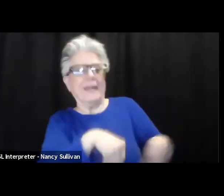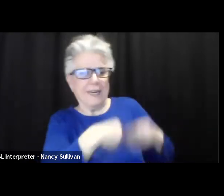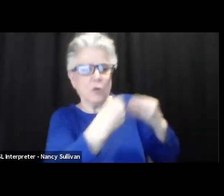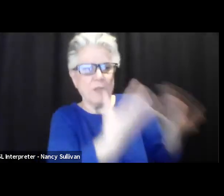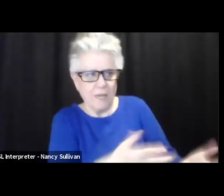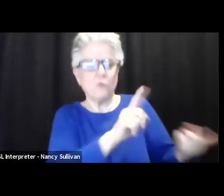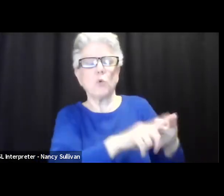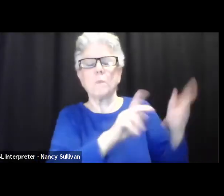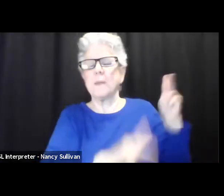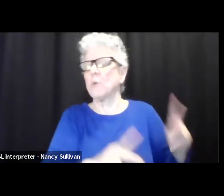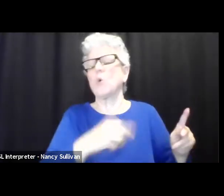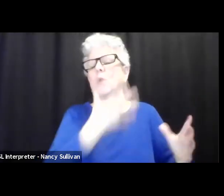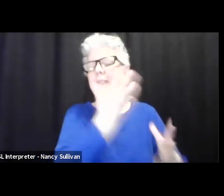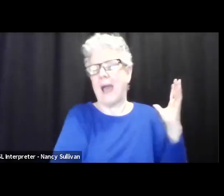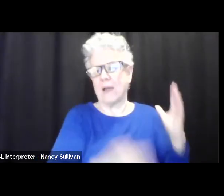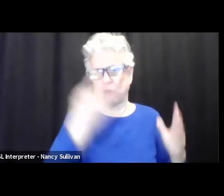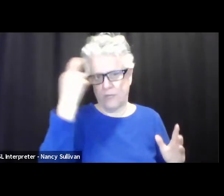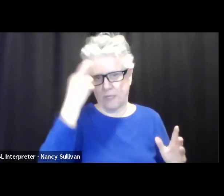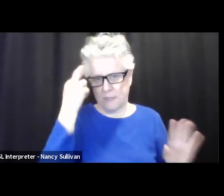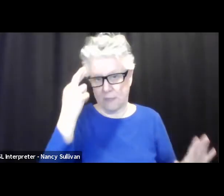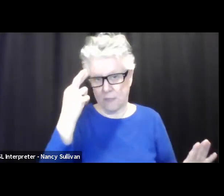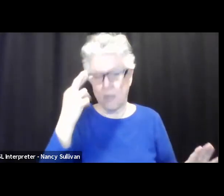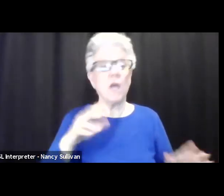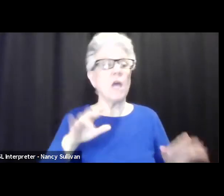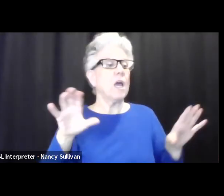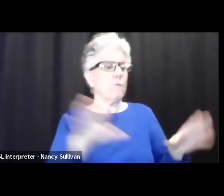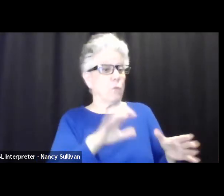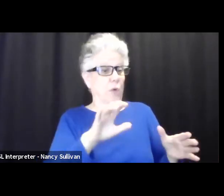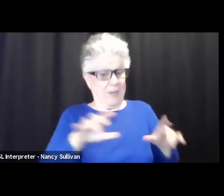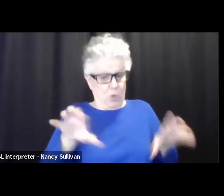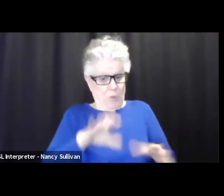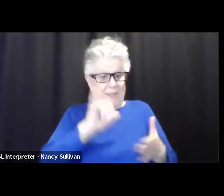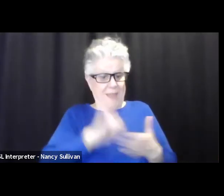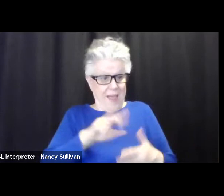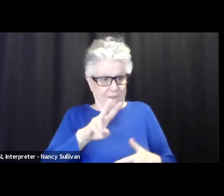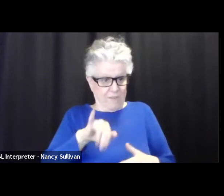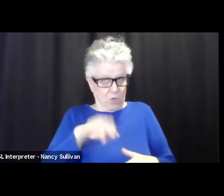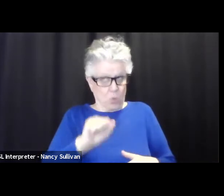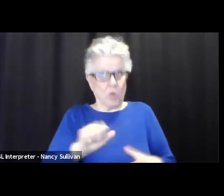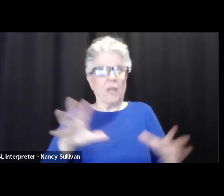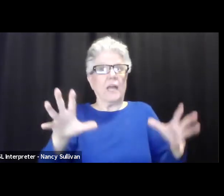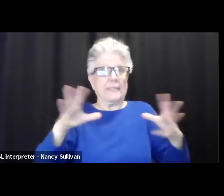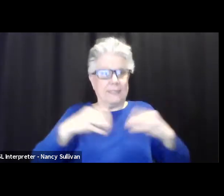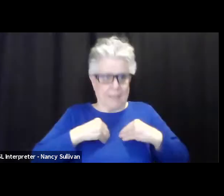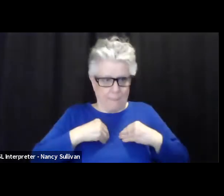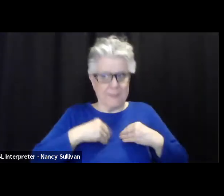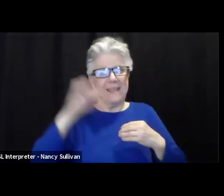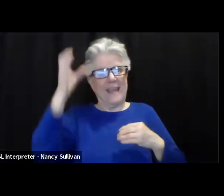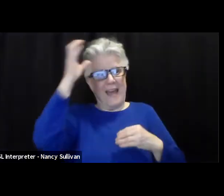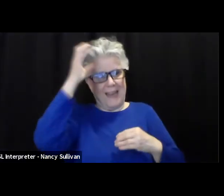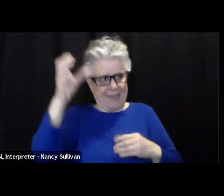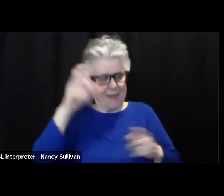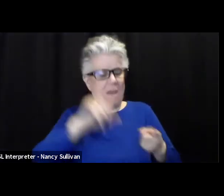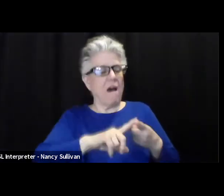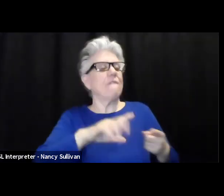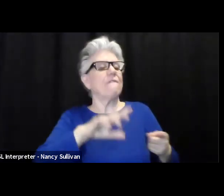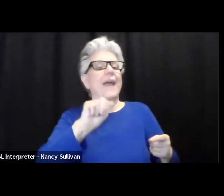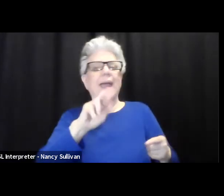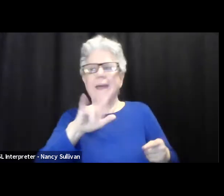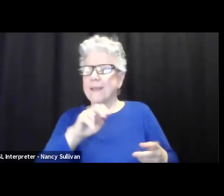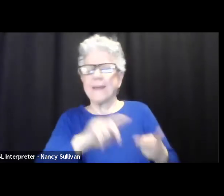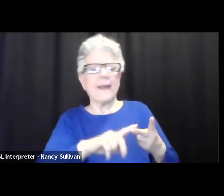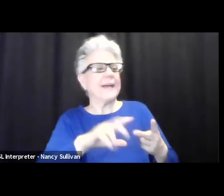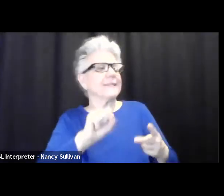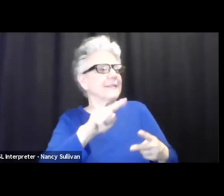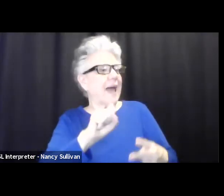reason. In doing so, Victoria presumes the inalienable intellectual status and contemplative aptitude